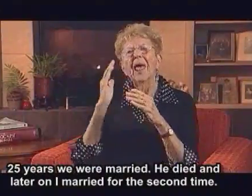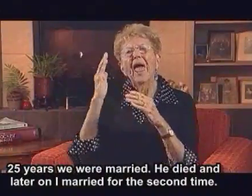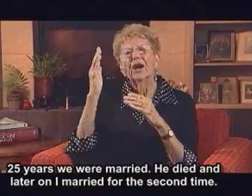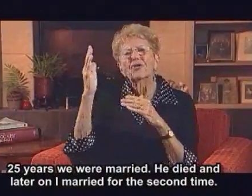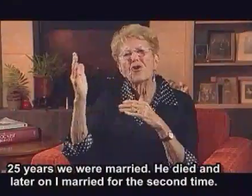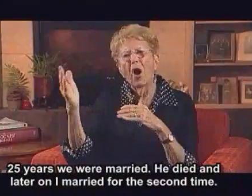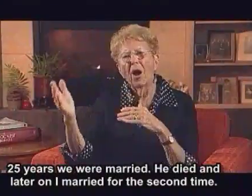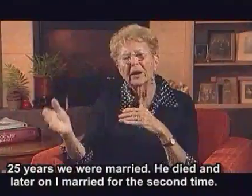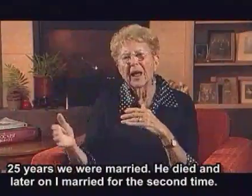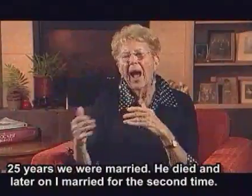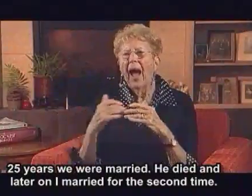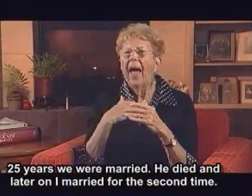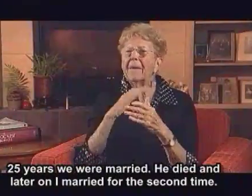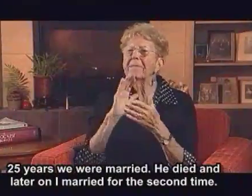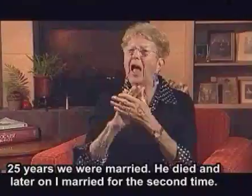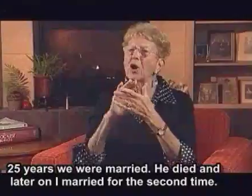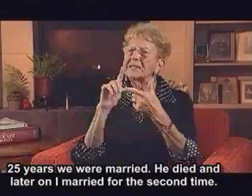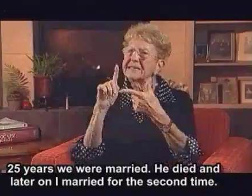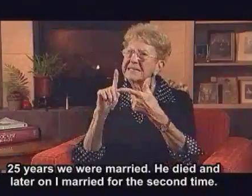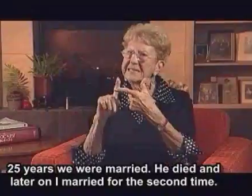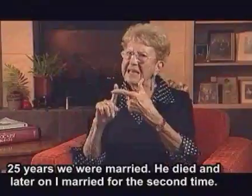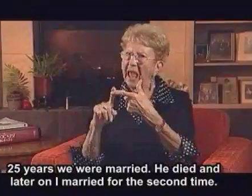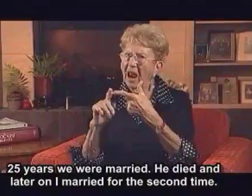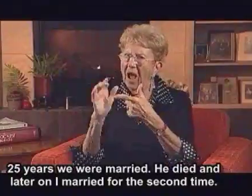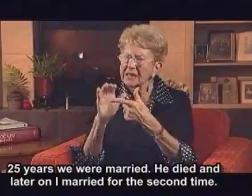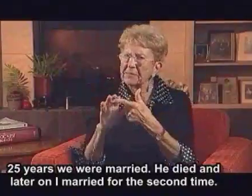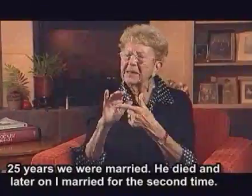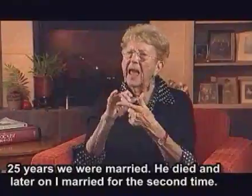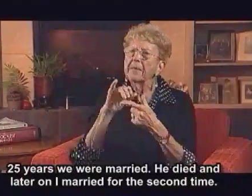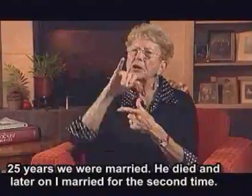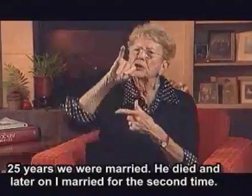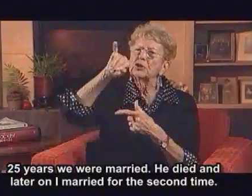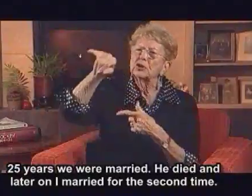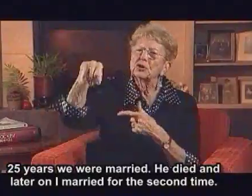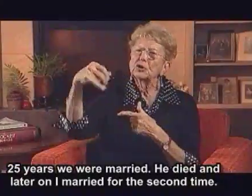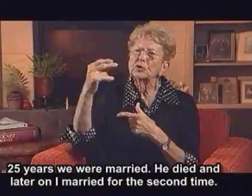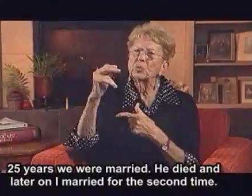He died, and later on, I married for the second time.